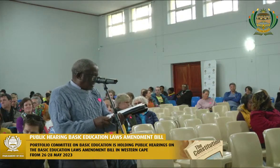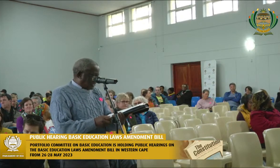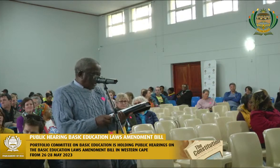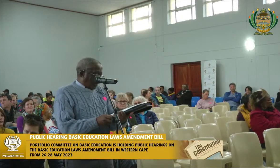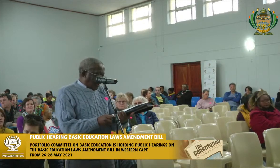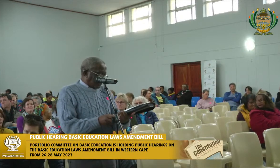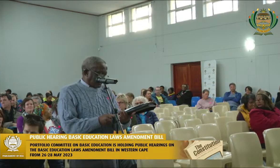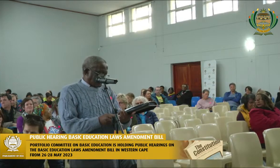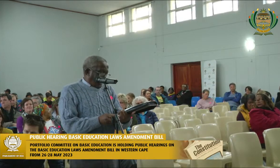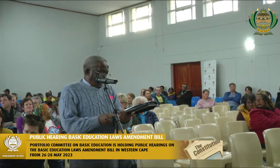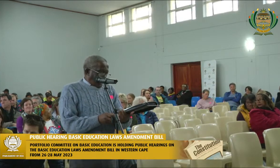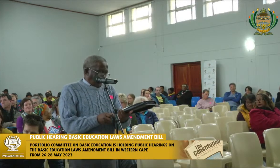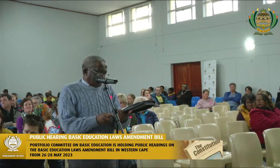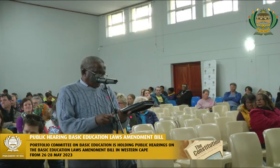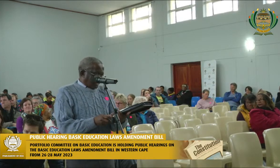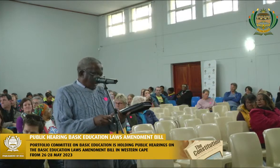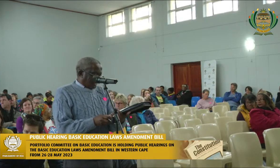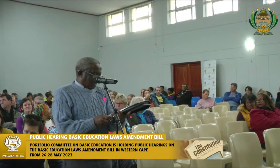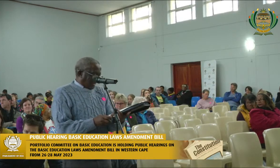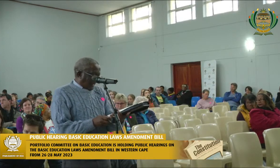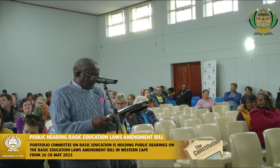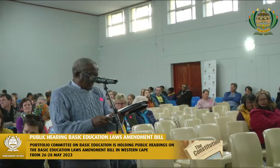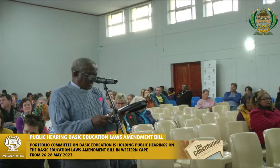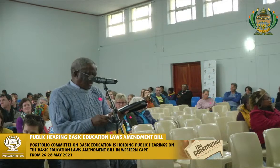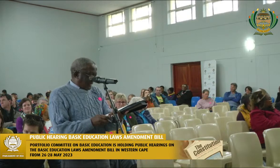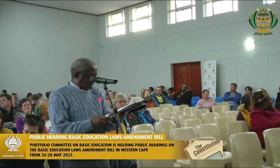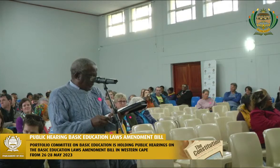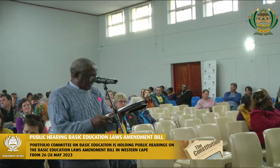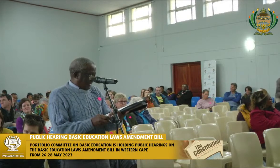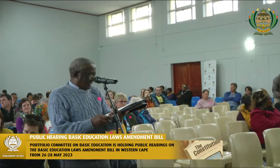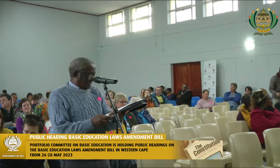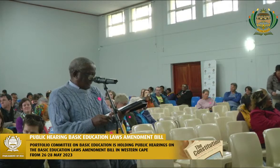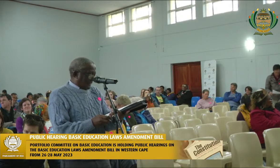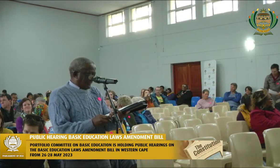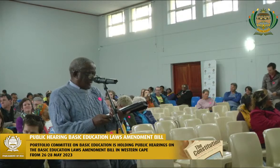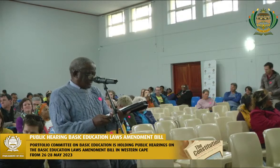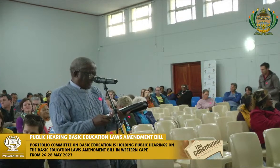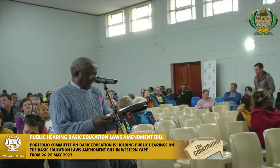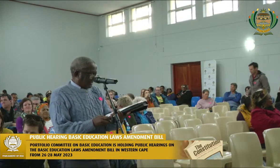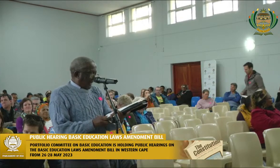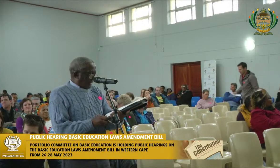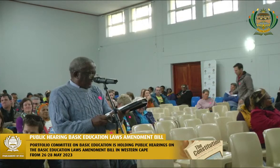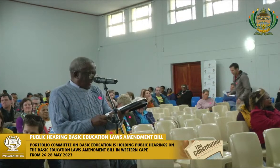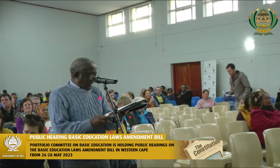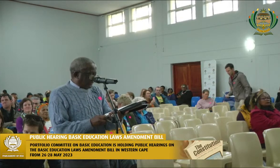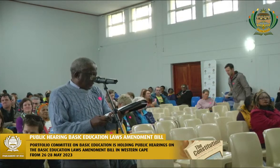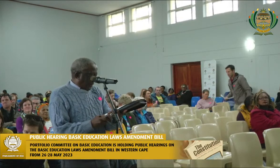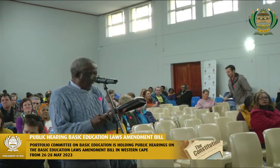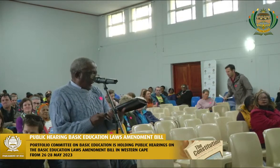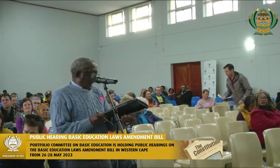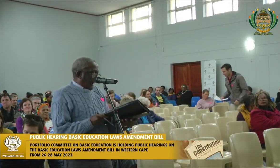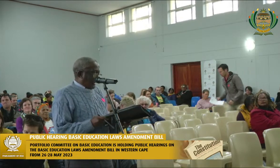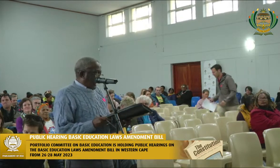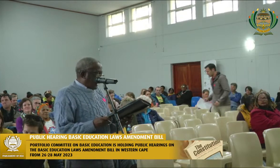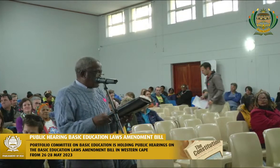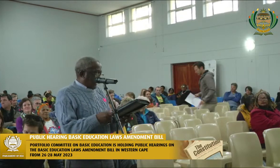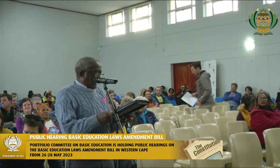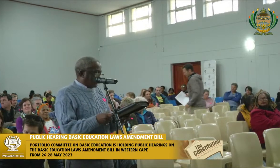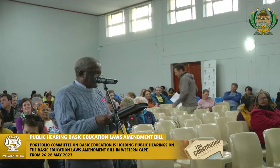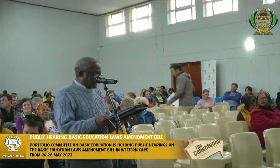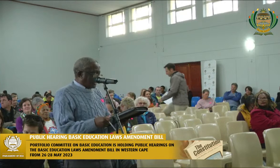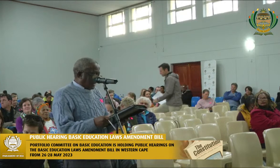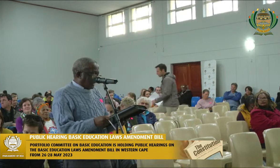the NGOs exceeded the government inputs in the previous year. Therefore, I